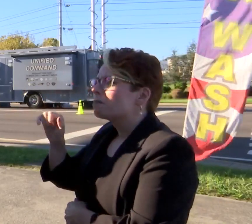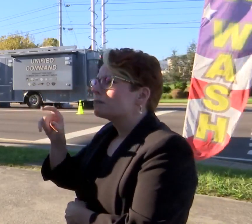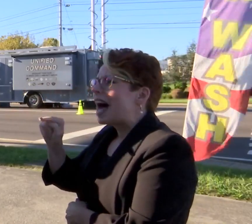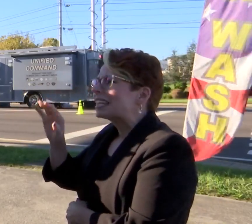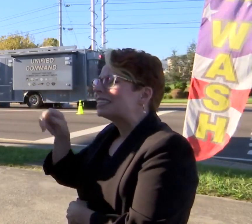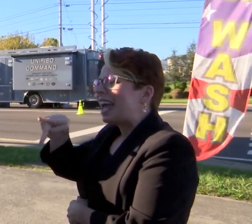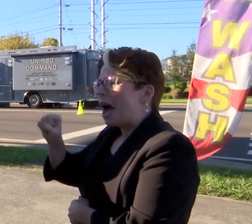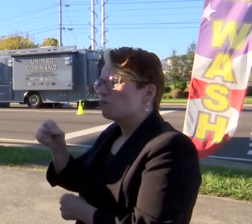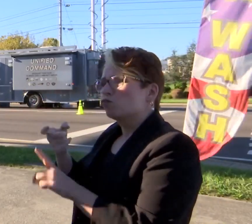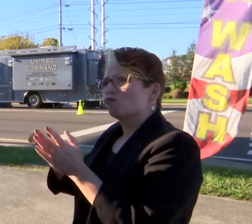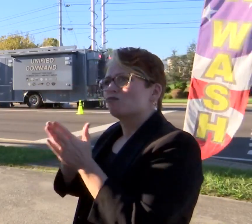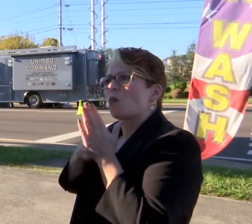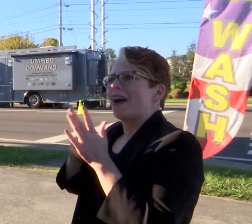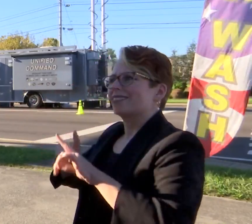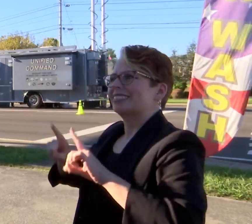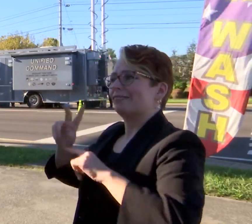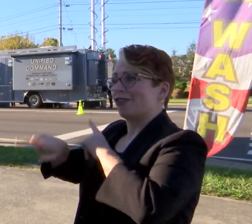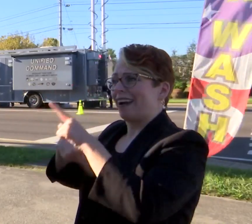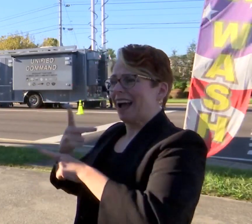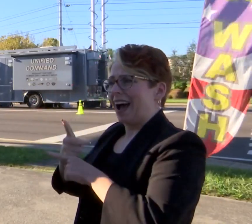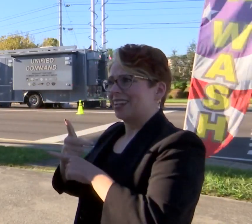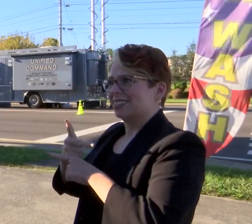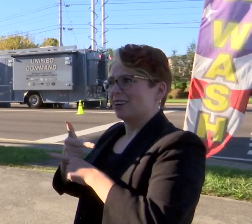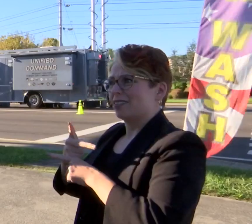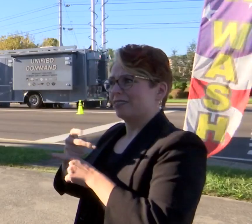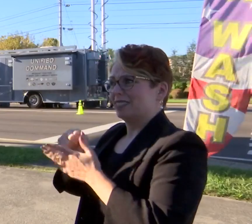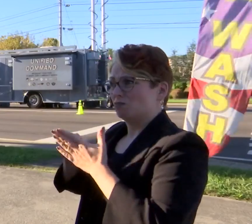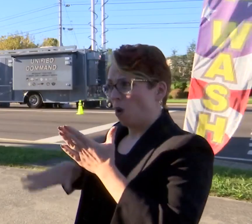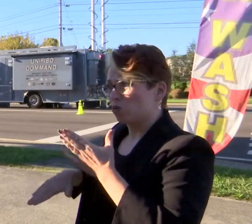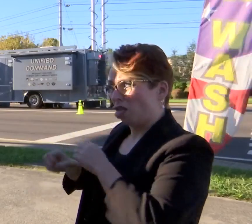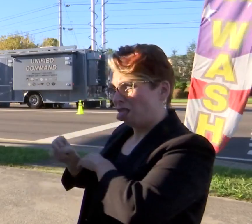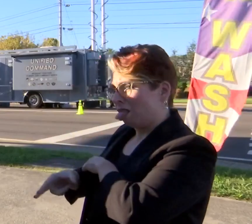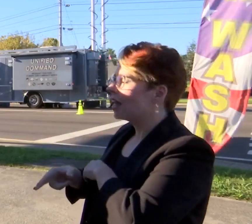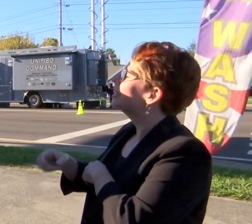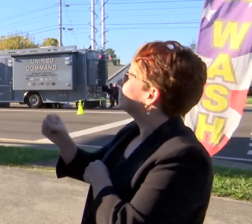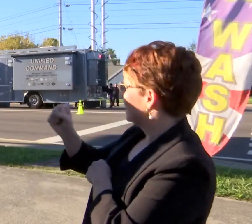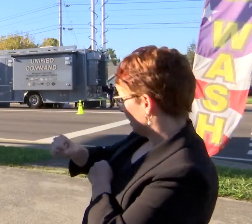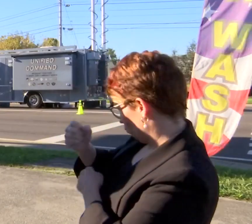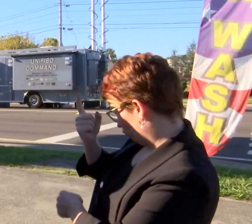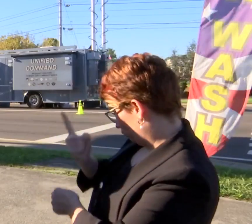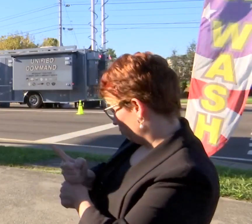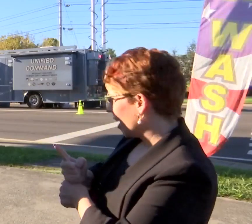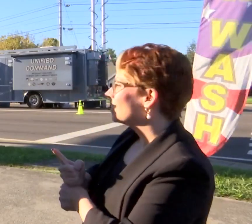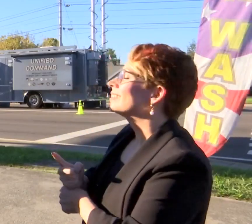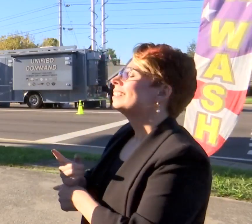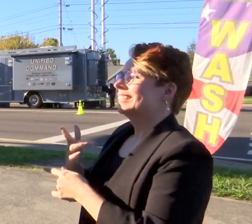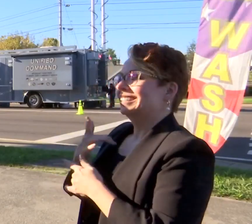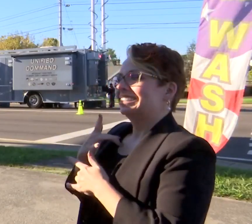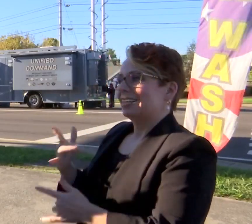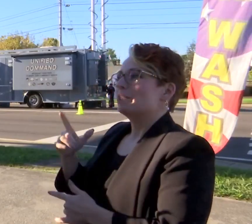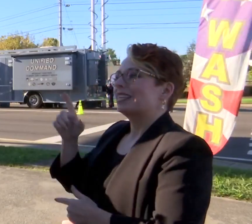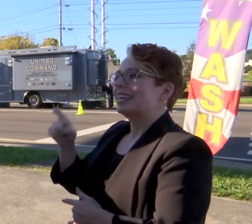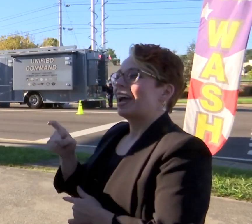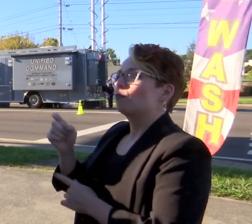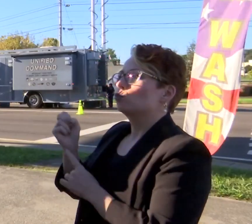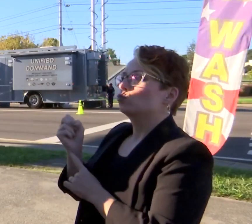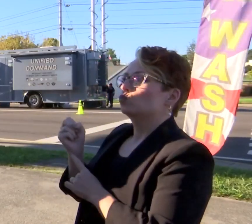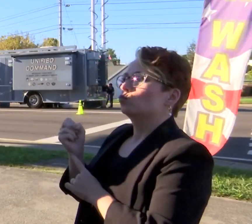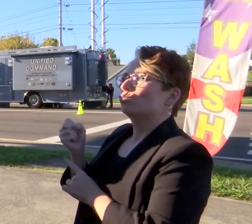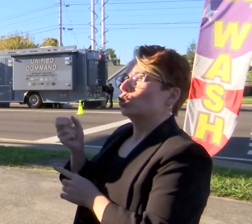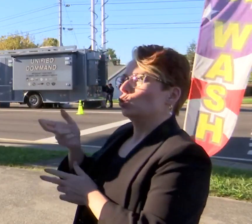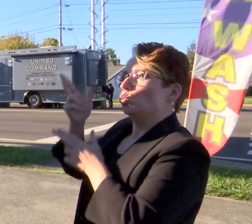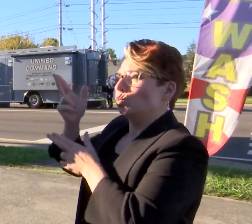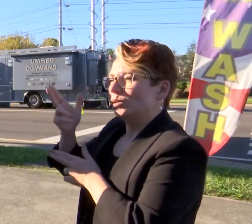disposal? They do. Generally, that's a detonation, as I understand it. You would go and you would let those detonate separately. We're taking